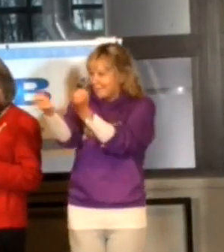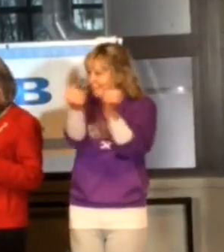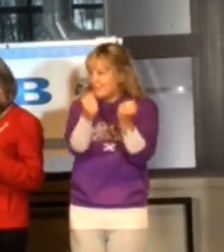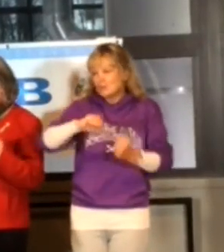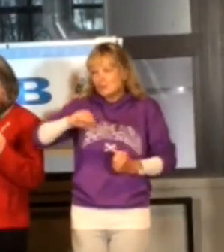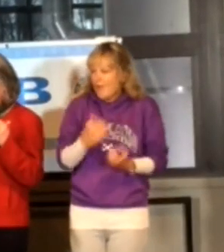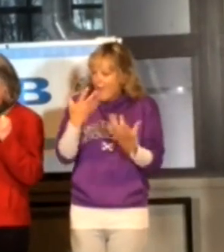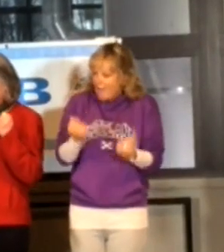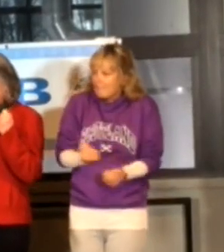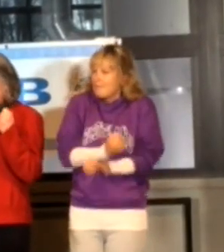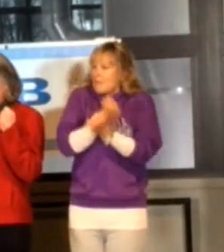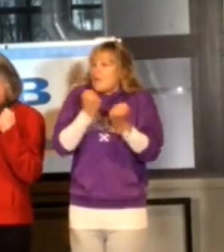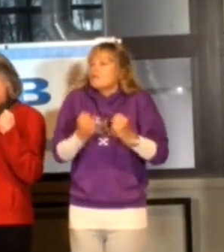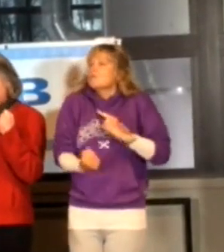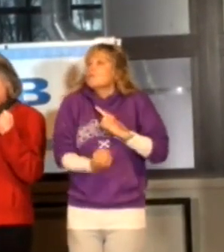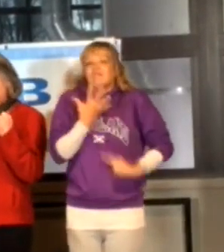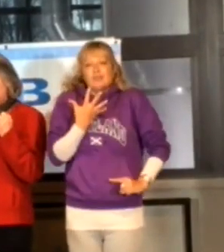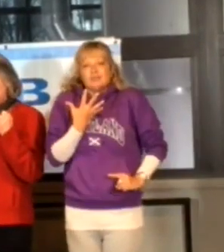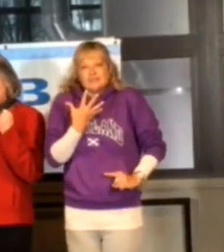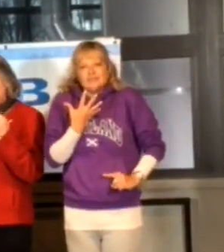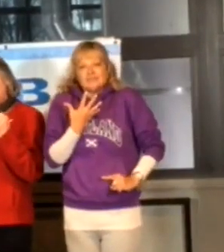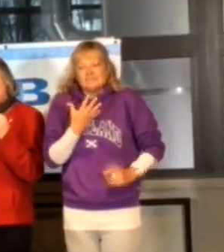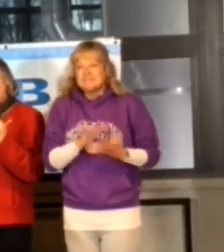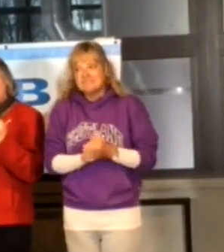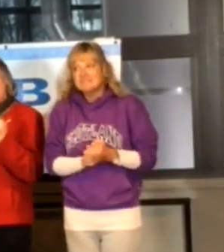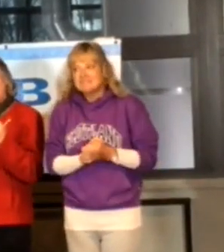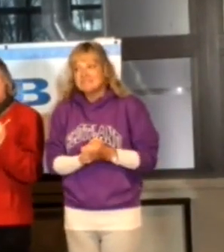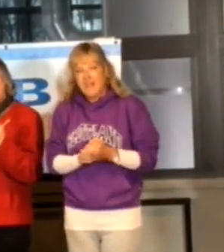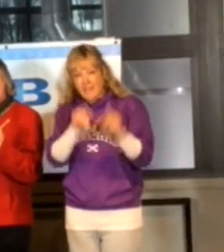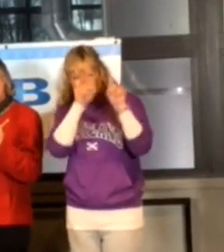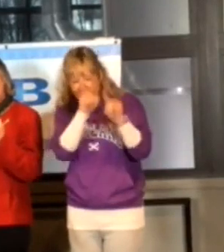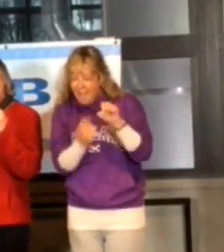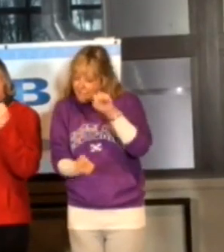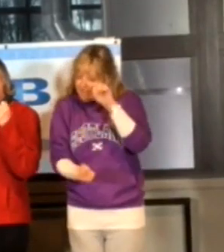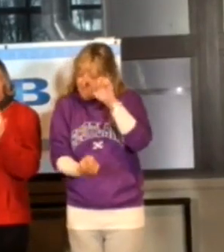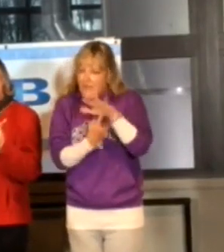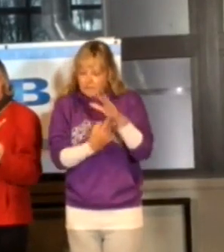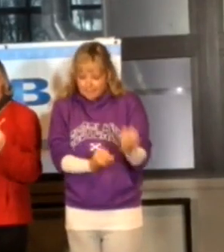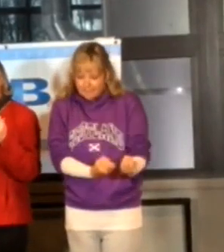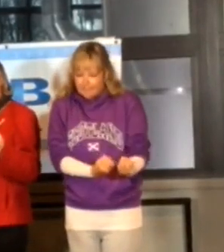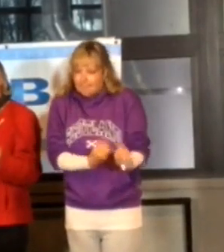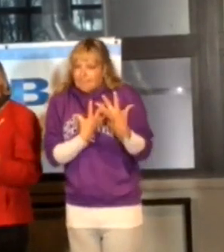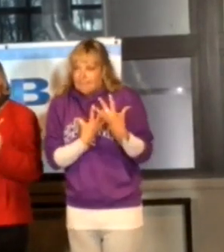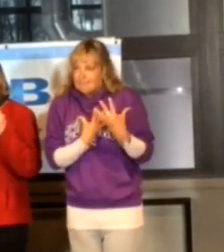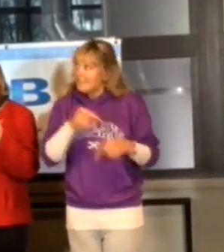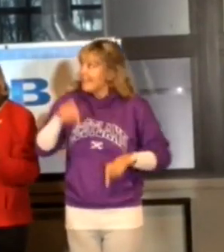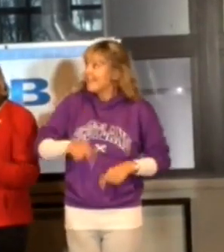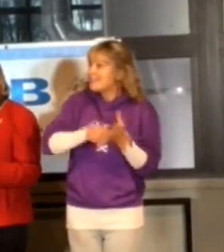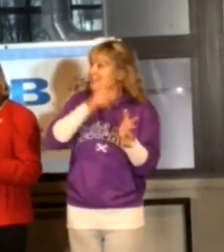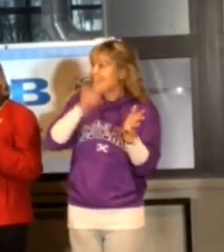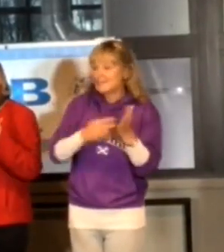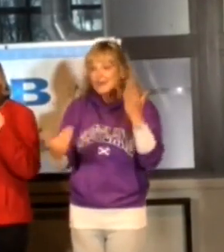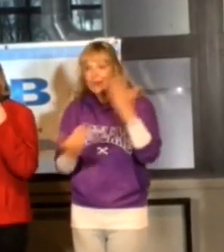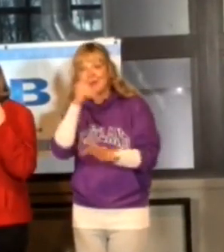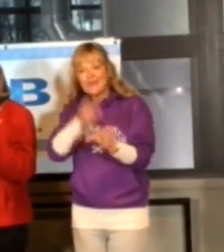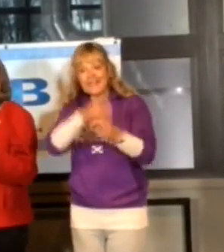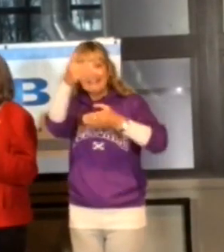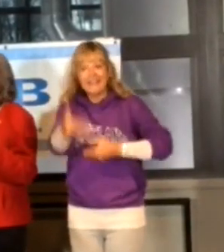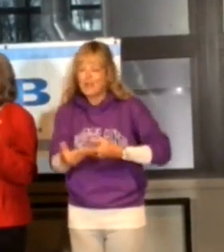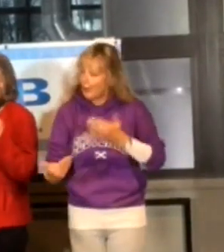us. And I know that vital spark, the point of that, here we are in January, the new year, the